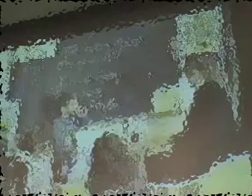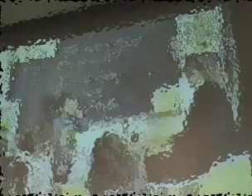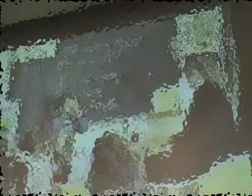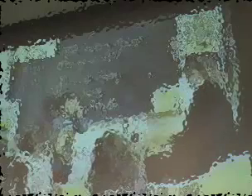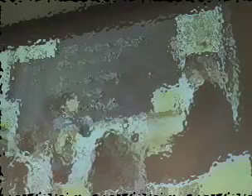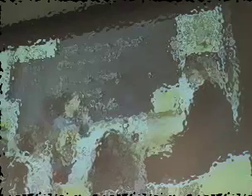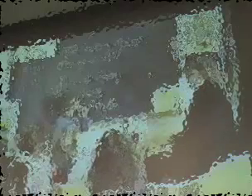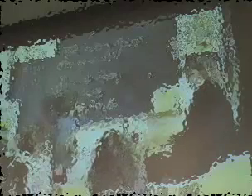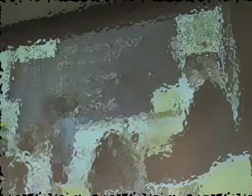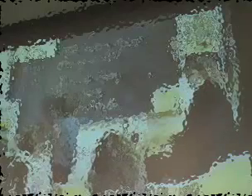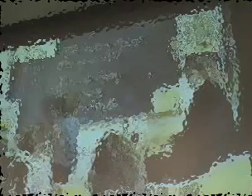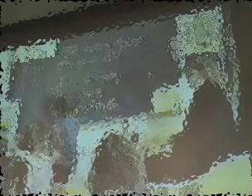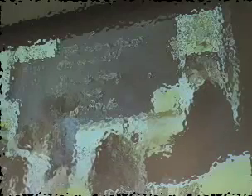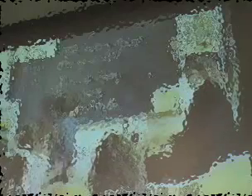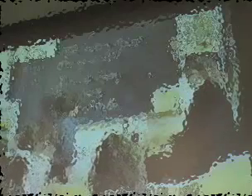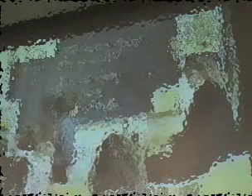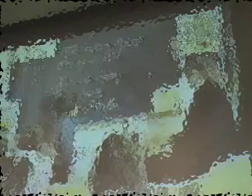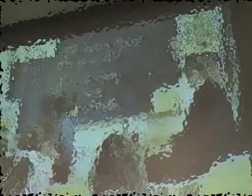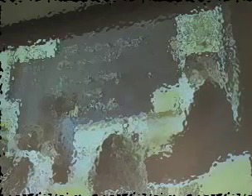It's not